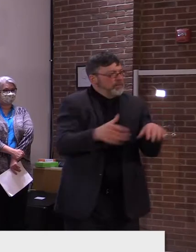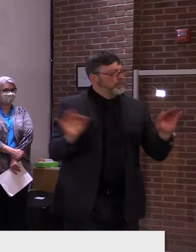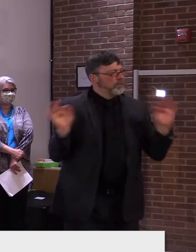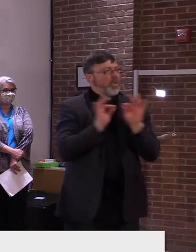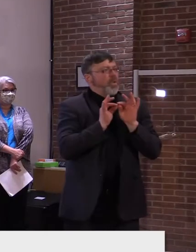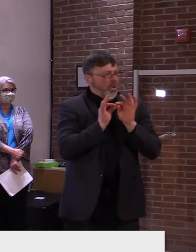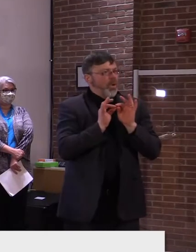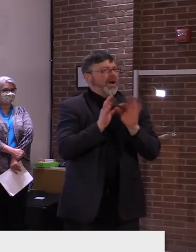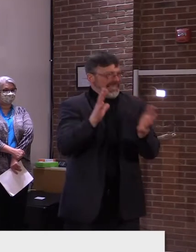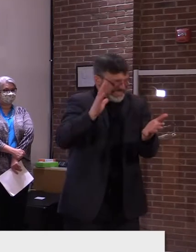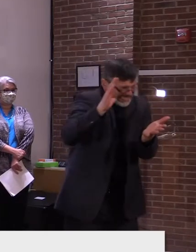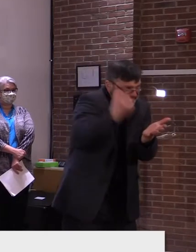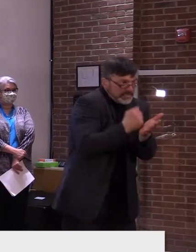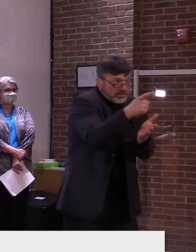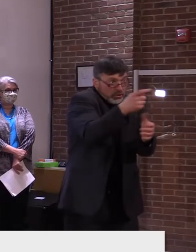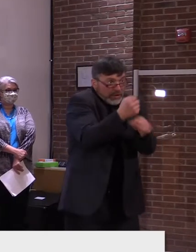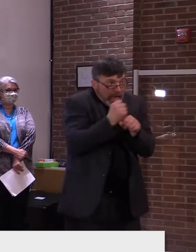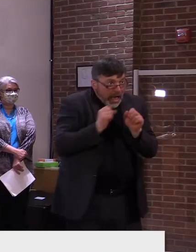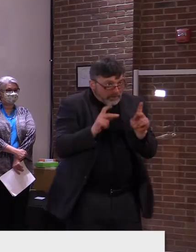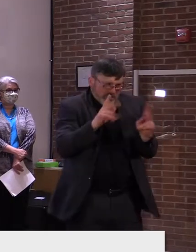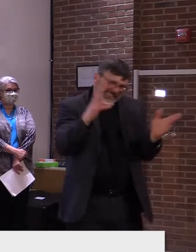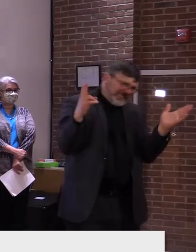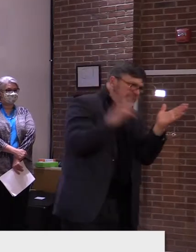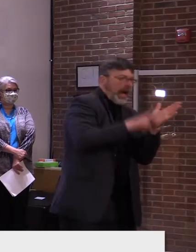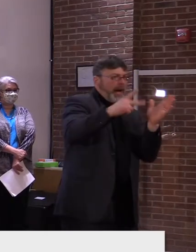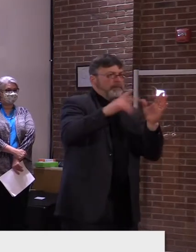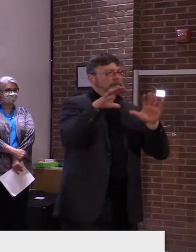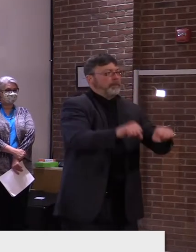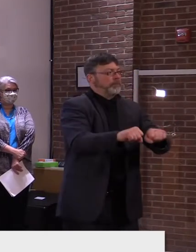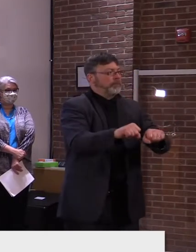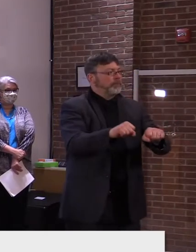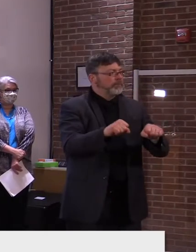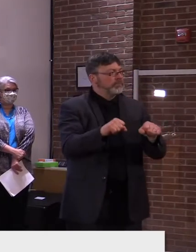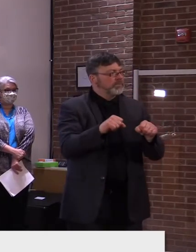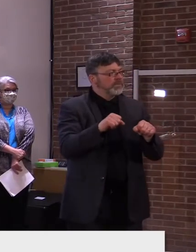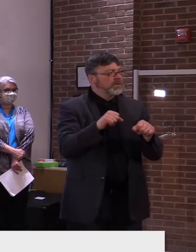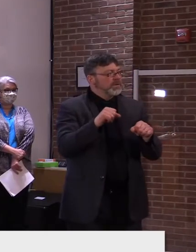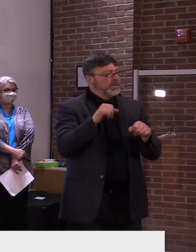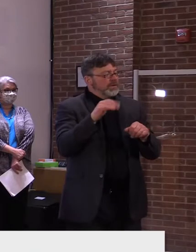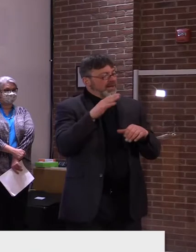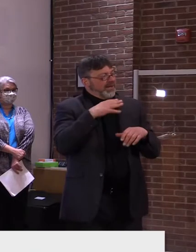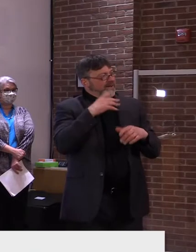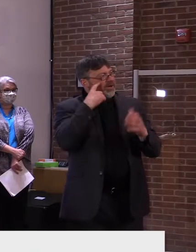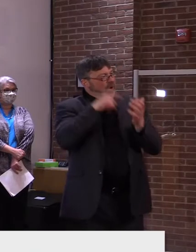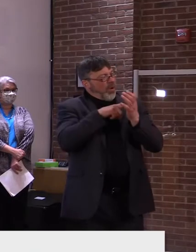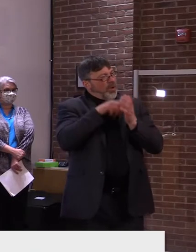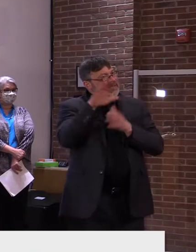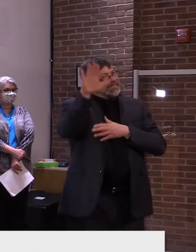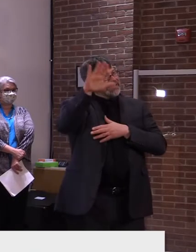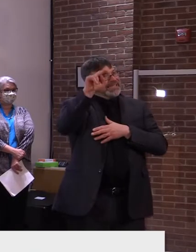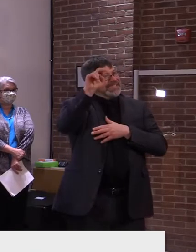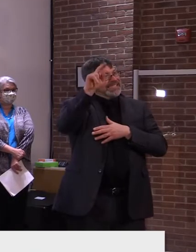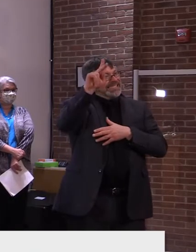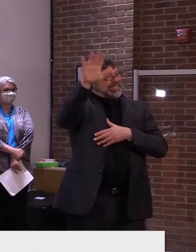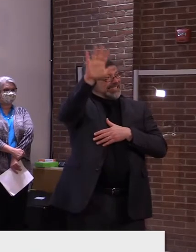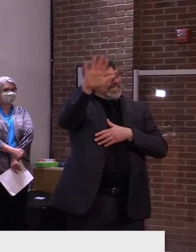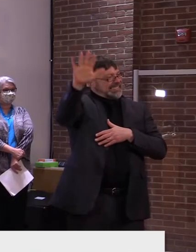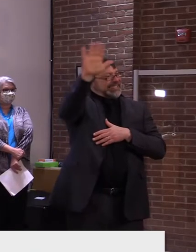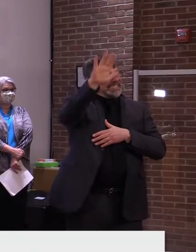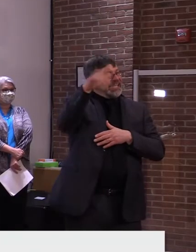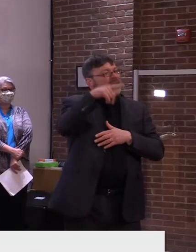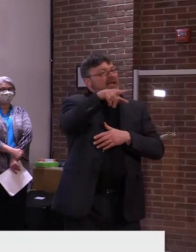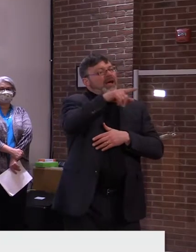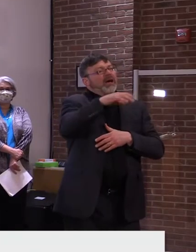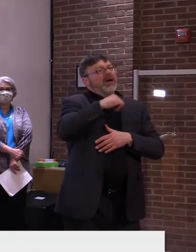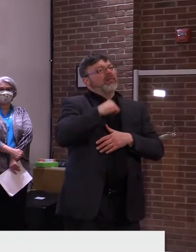a relaxation in following these simple precautions and the spread of the variant strains. Please